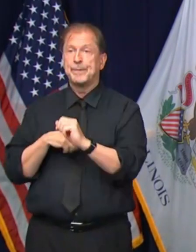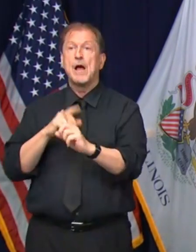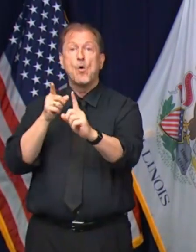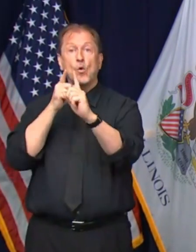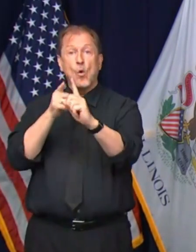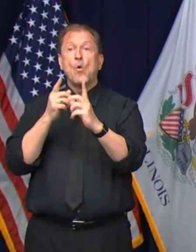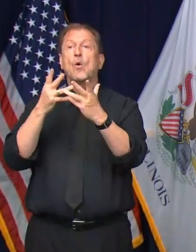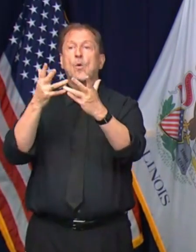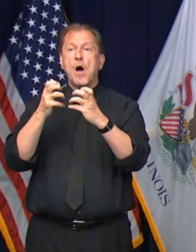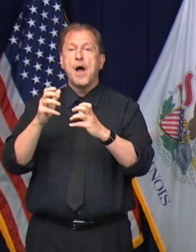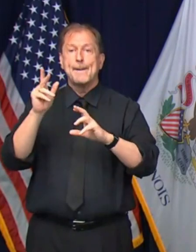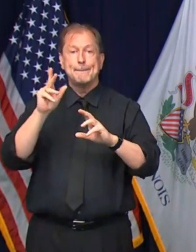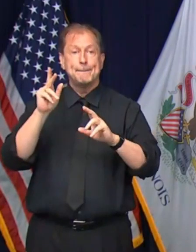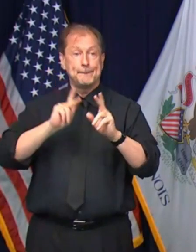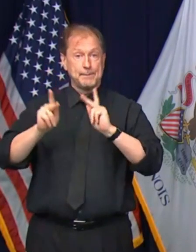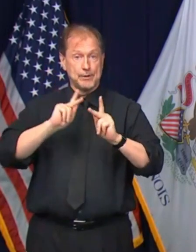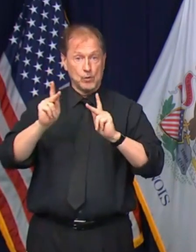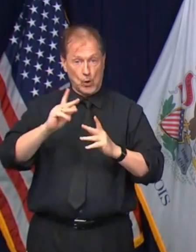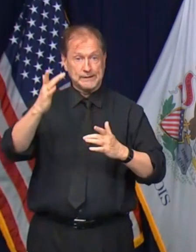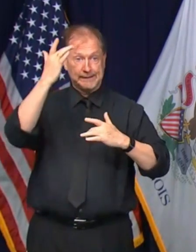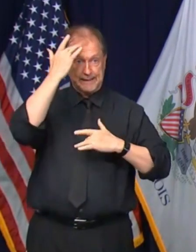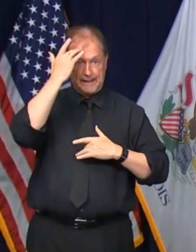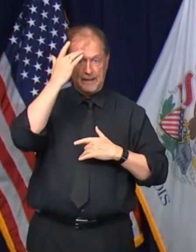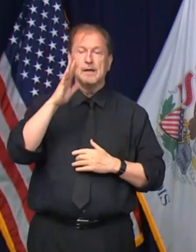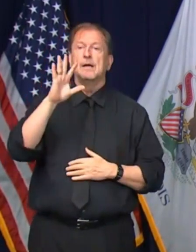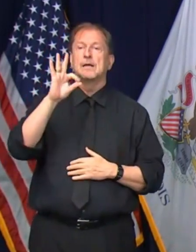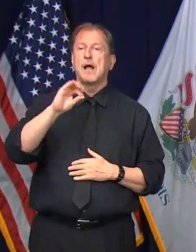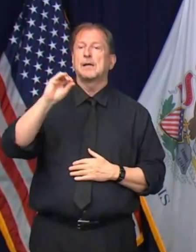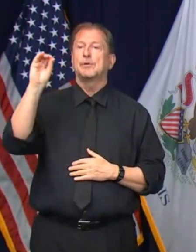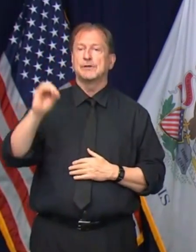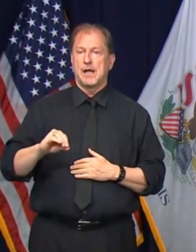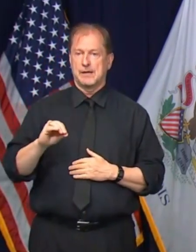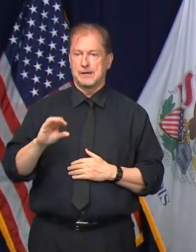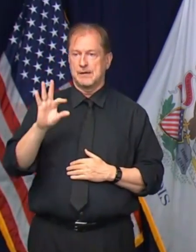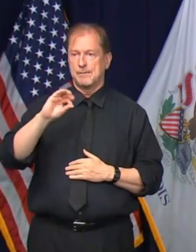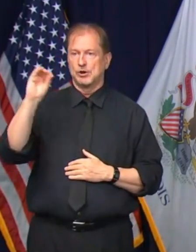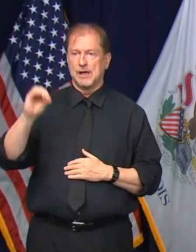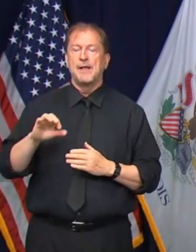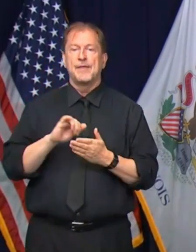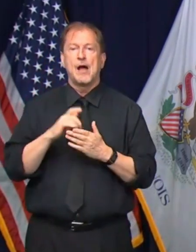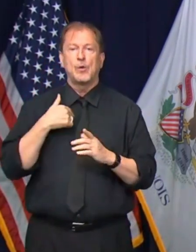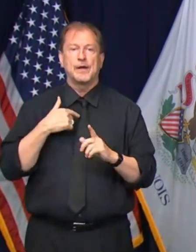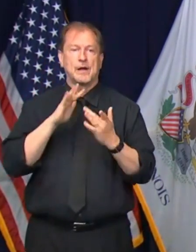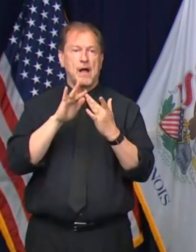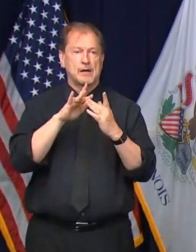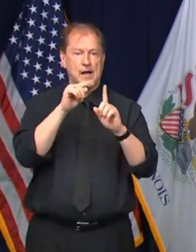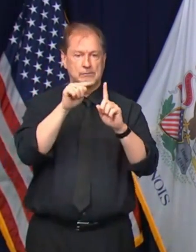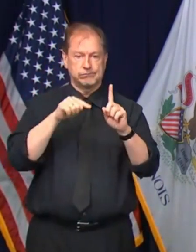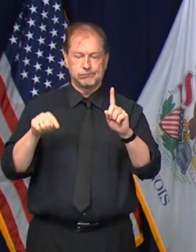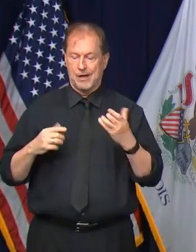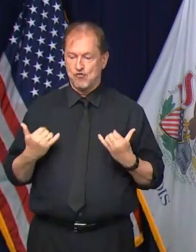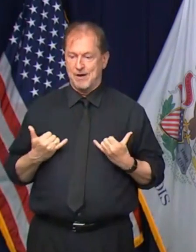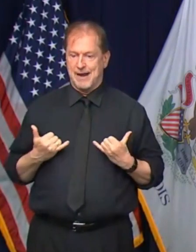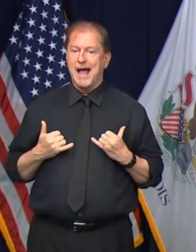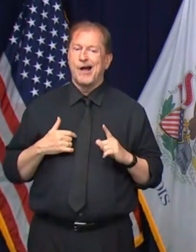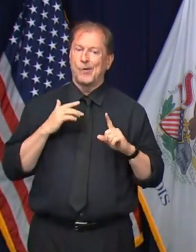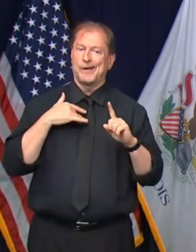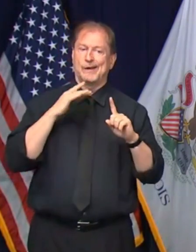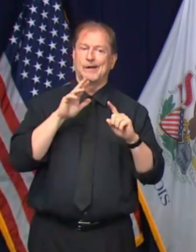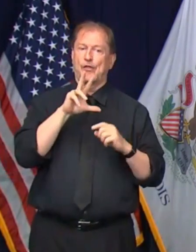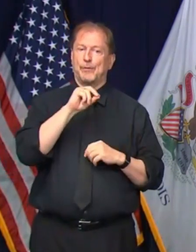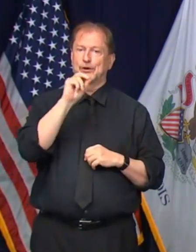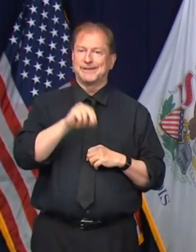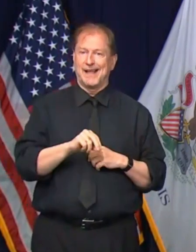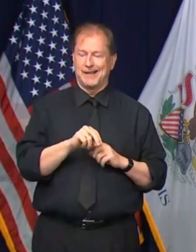90% of the cases that you could contact trace. Remember, we talked about how we're at about 30% now, trying to get